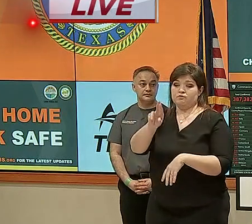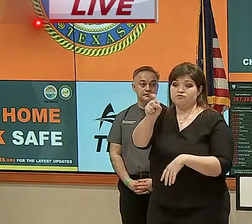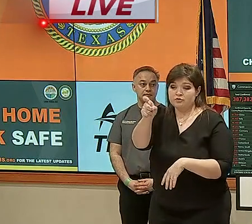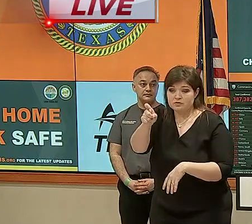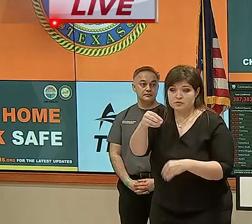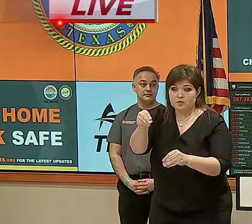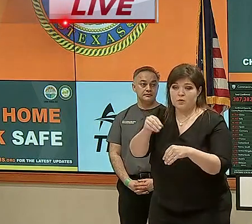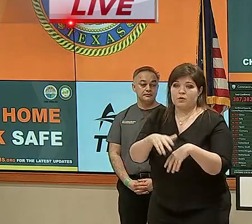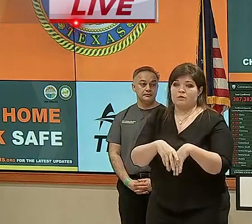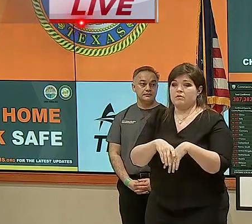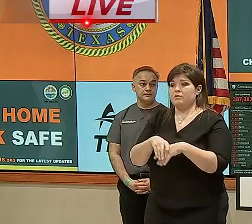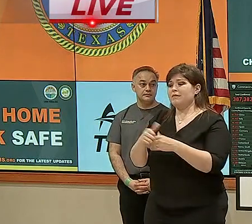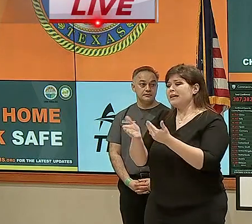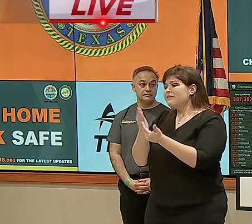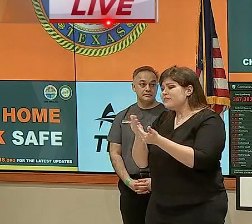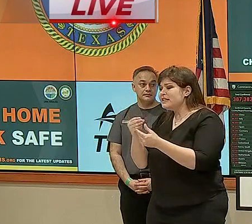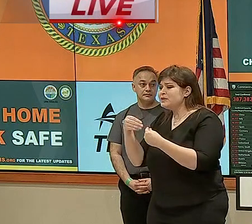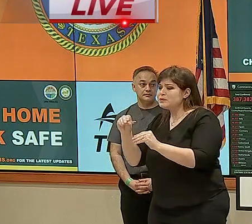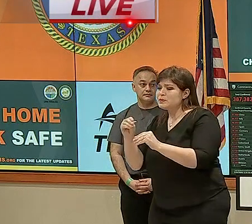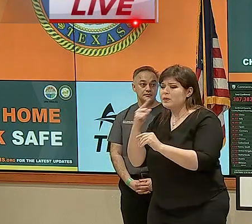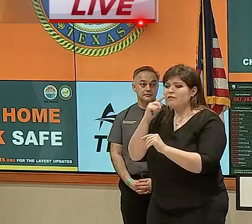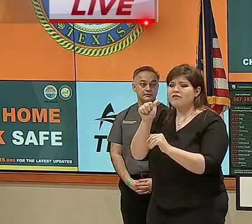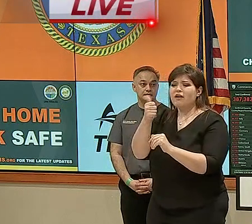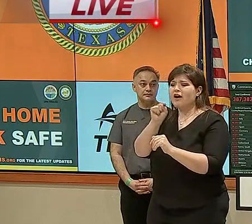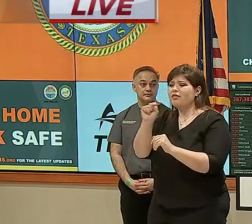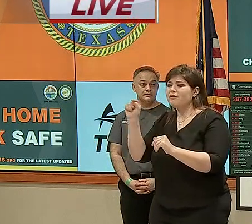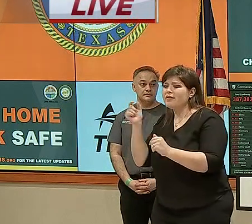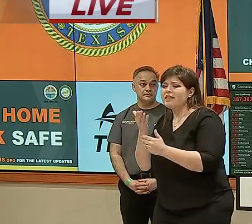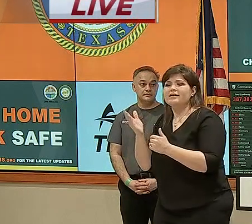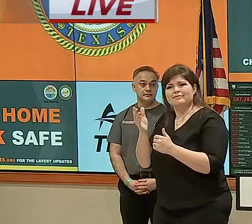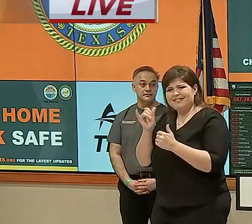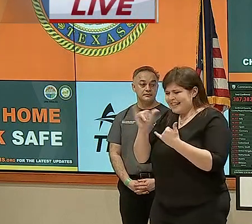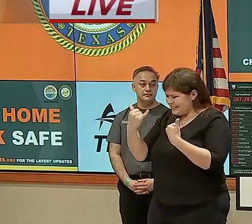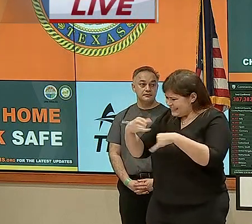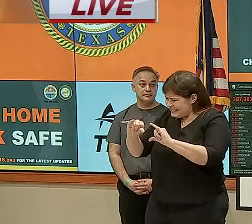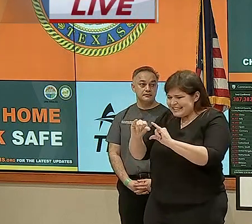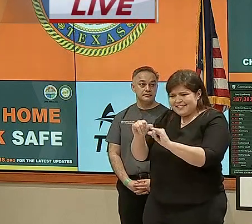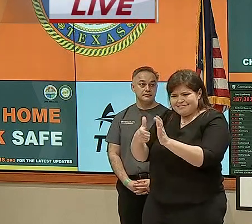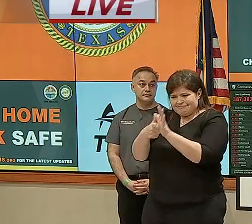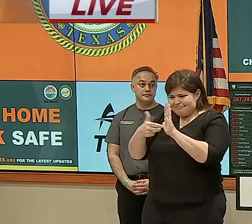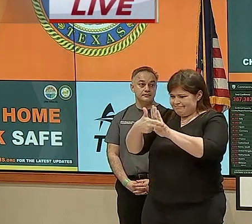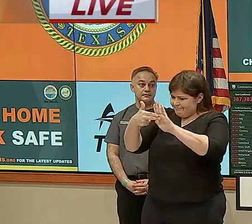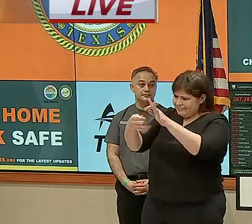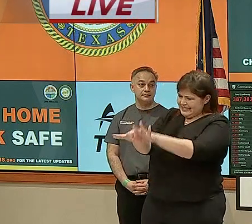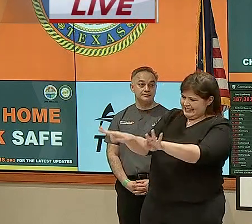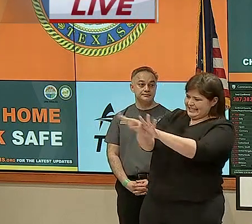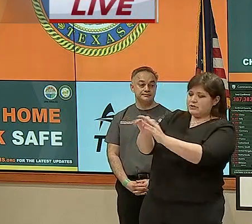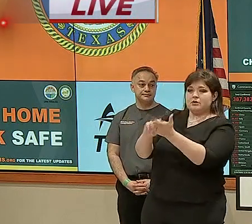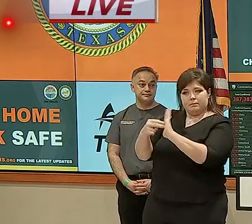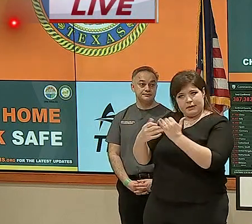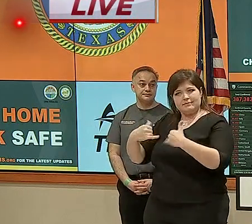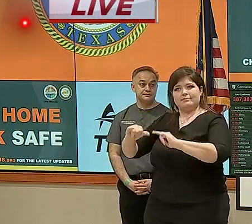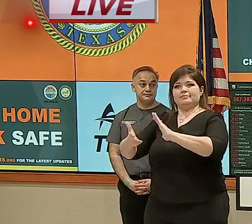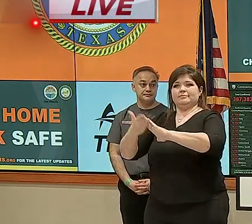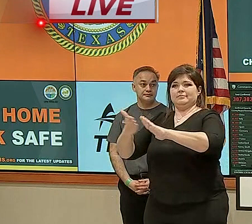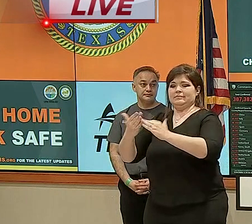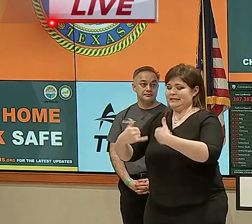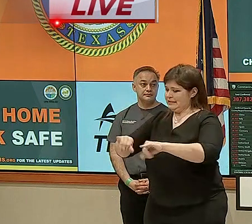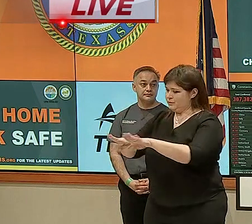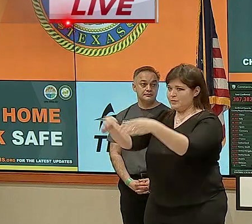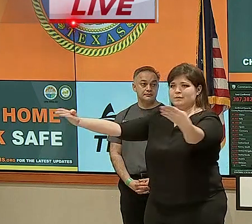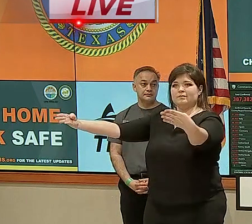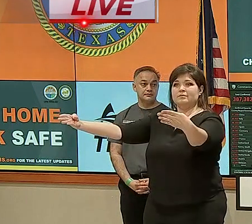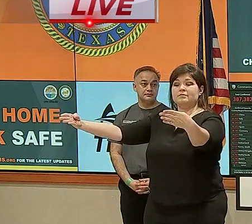to a convenience store for food items and others, those things are essential and will continue. With regards to, for